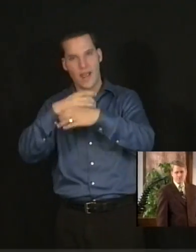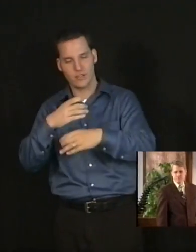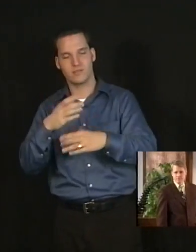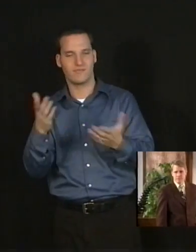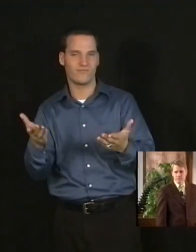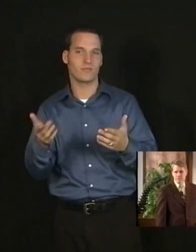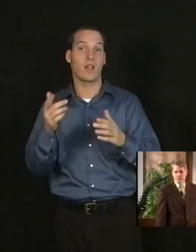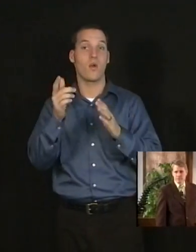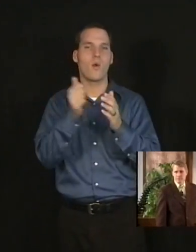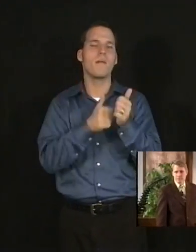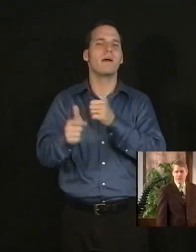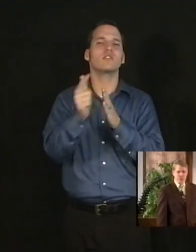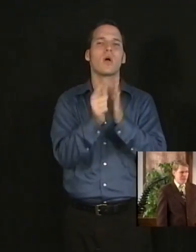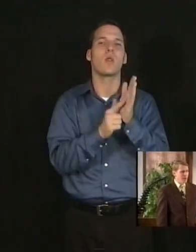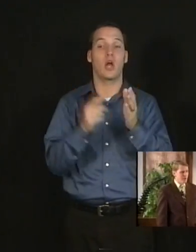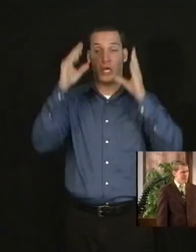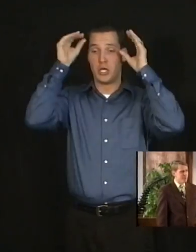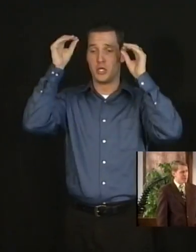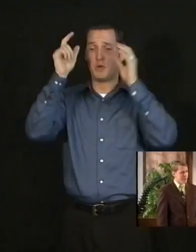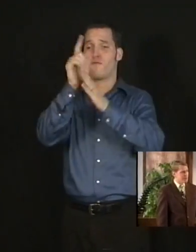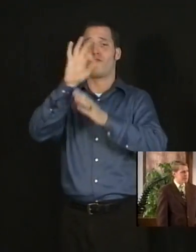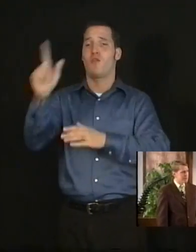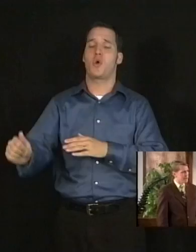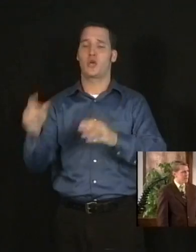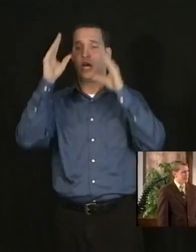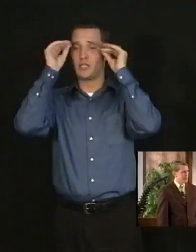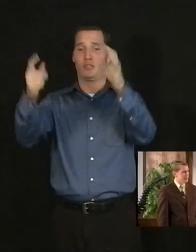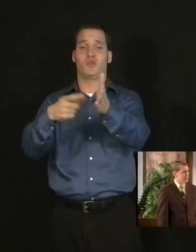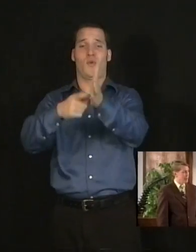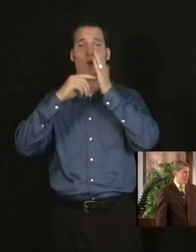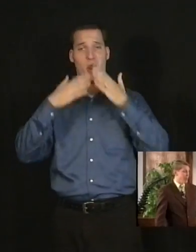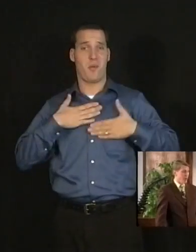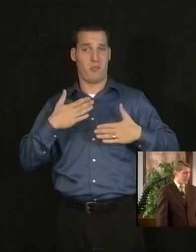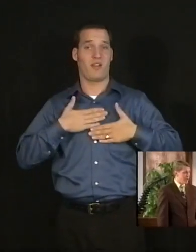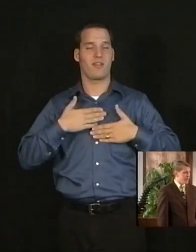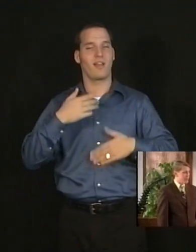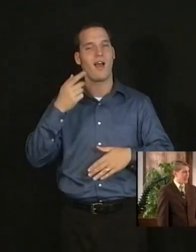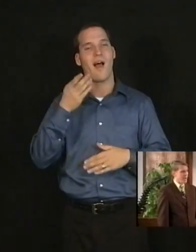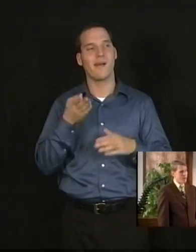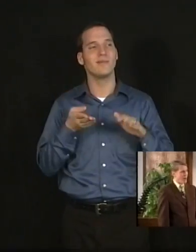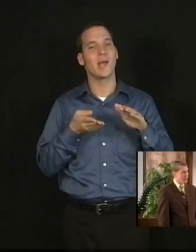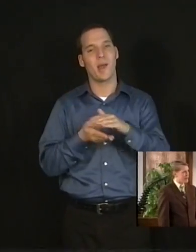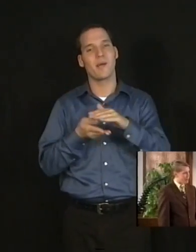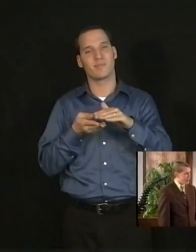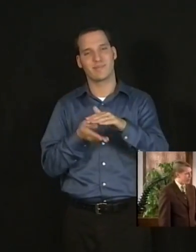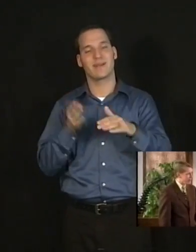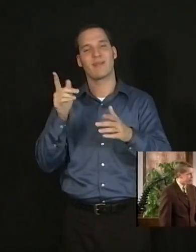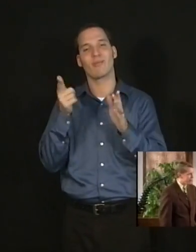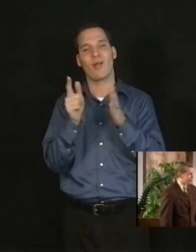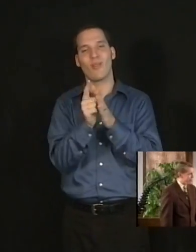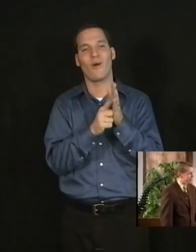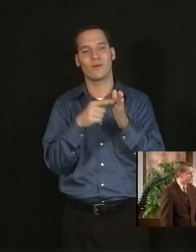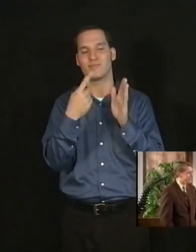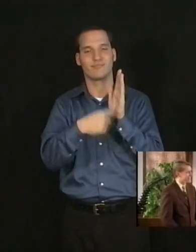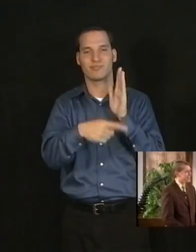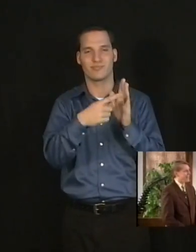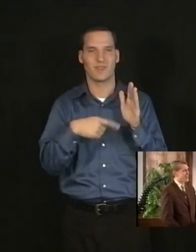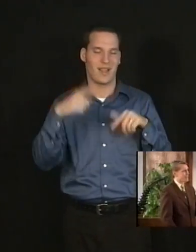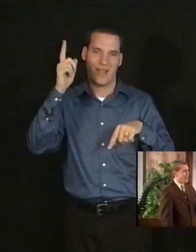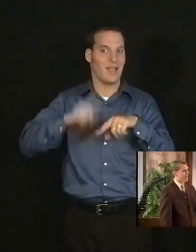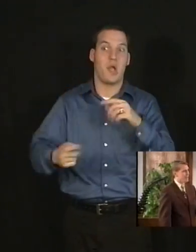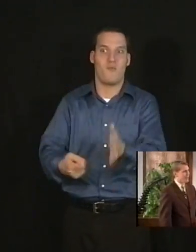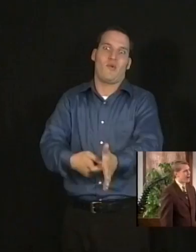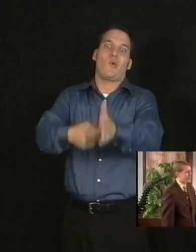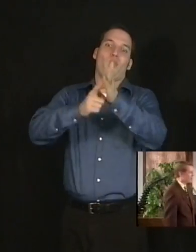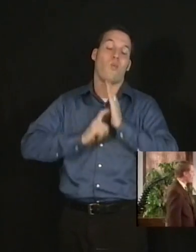breathe, I bet that law would be struck down. Because, I mean, you probably ought to breathe, but they can't require that you breathe, right?